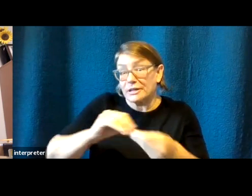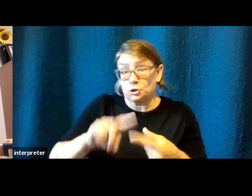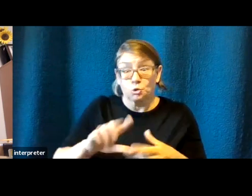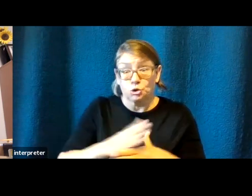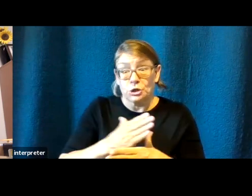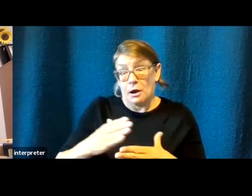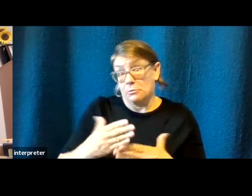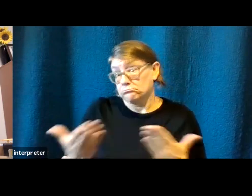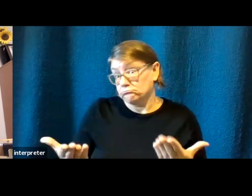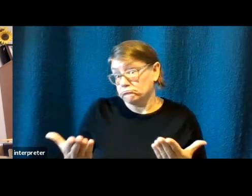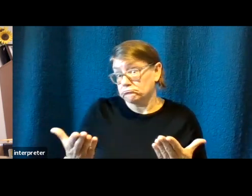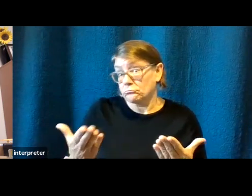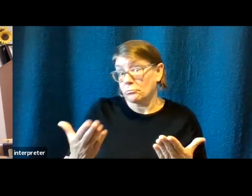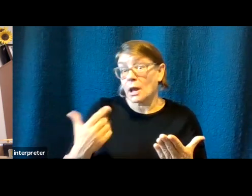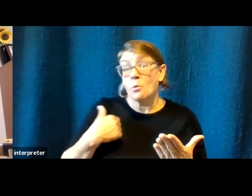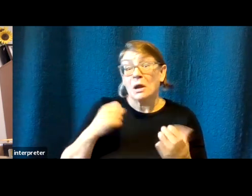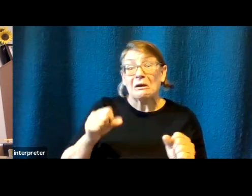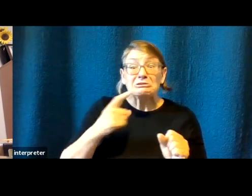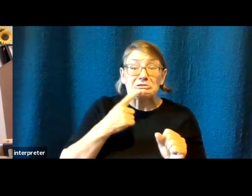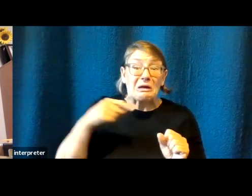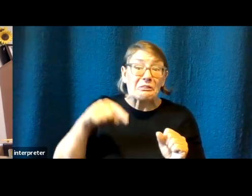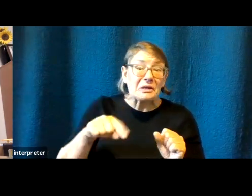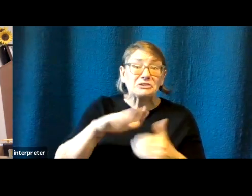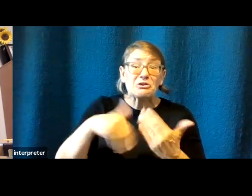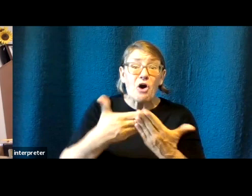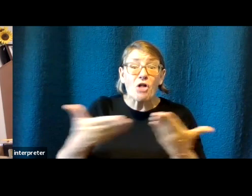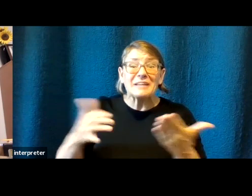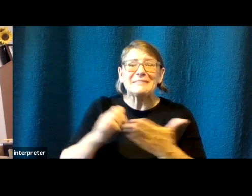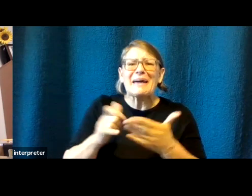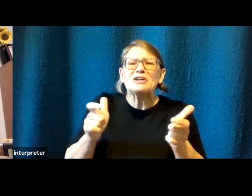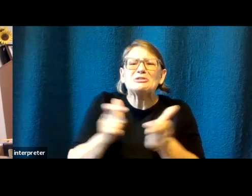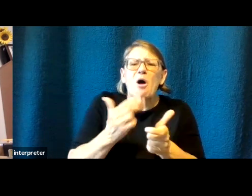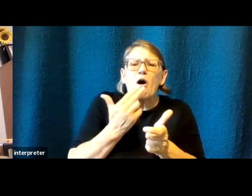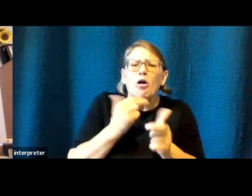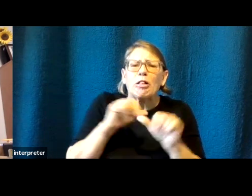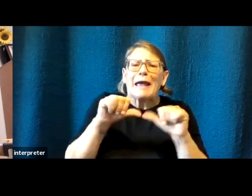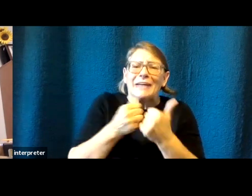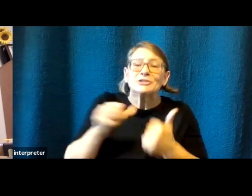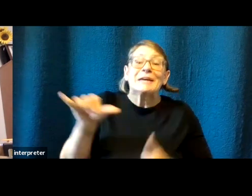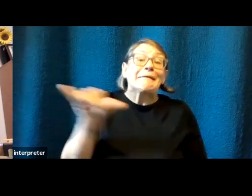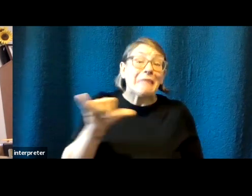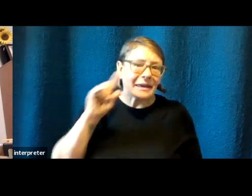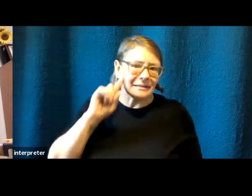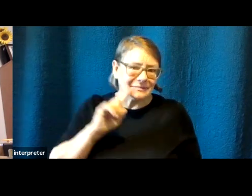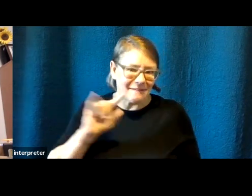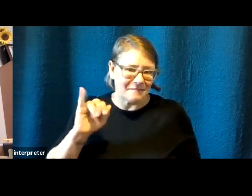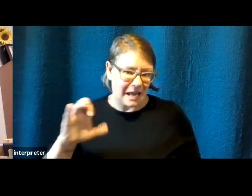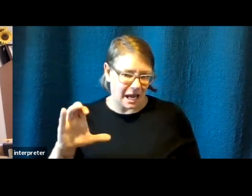say, these are all things that a small agency like a Deaf Inc. could be helpful